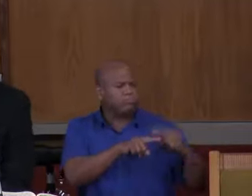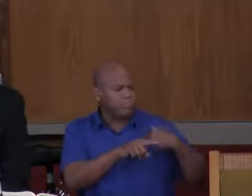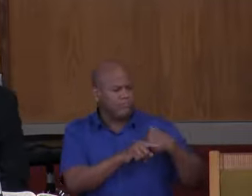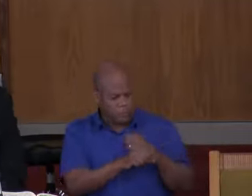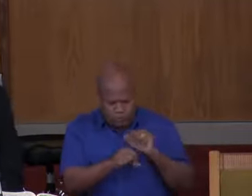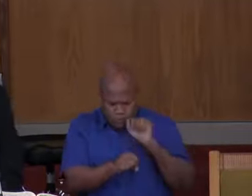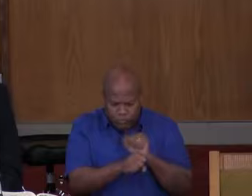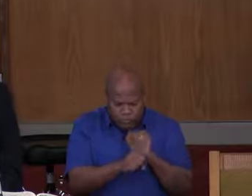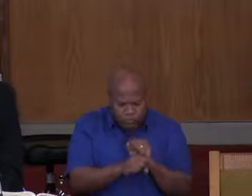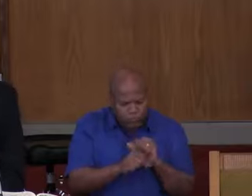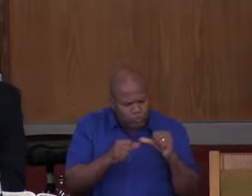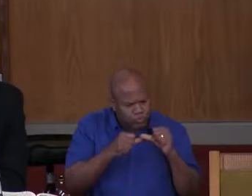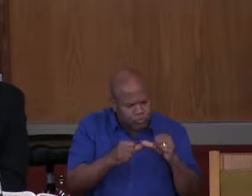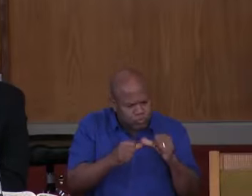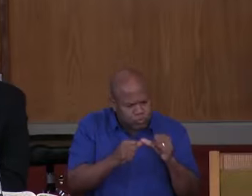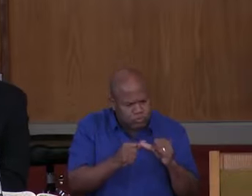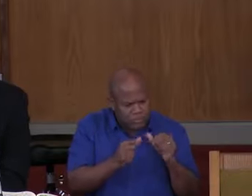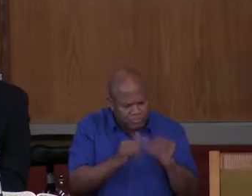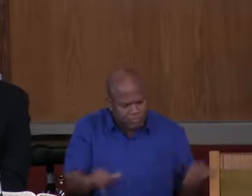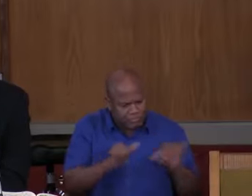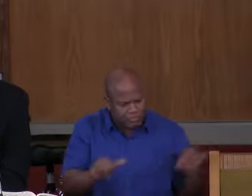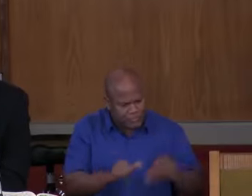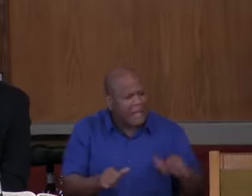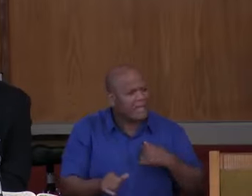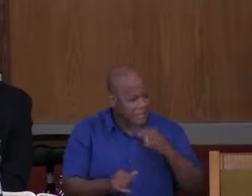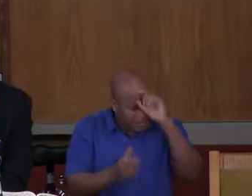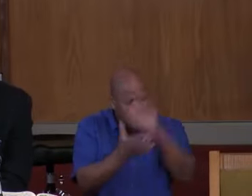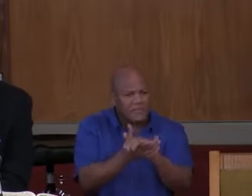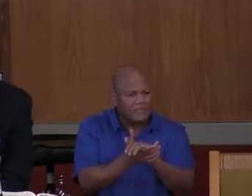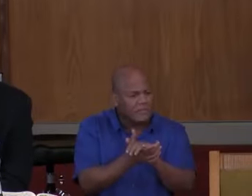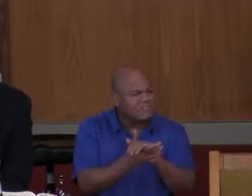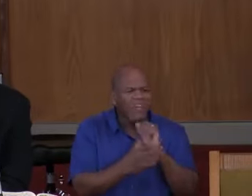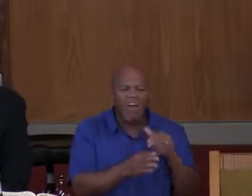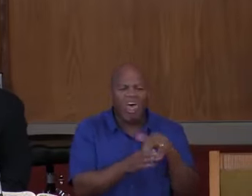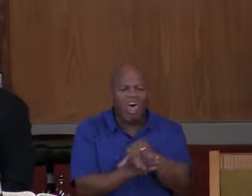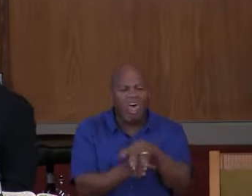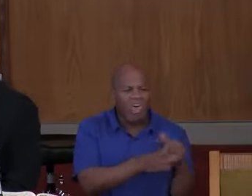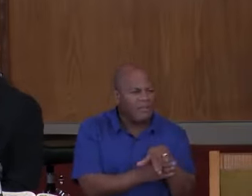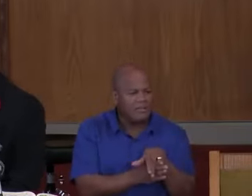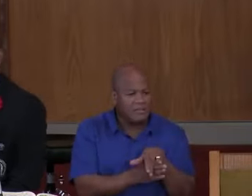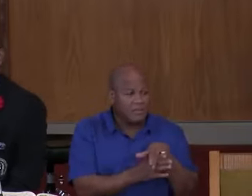that's consistent with what I say I believe. Not